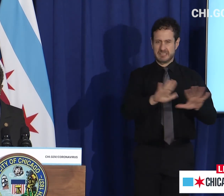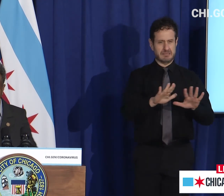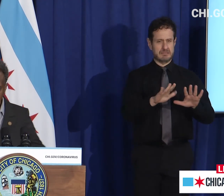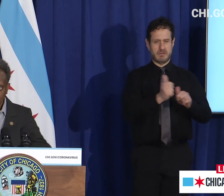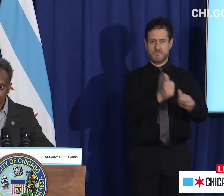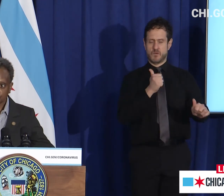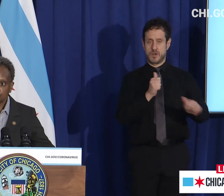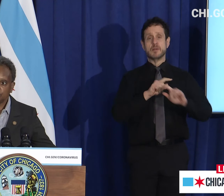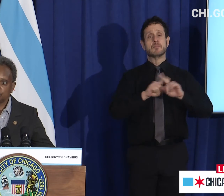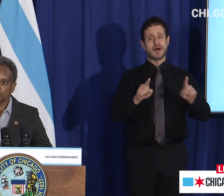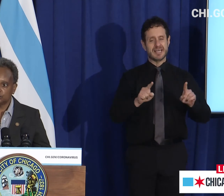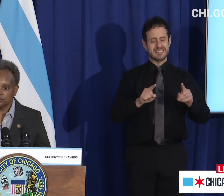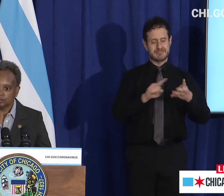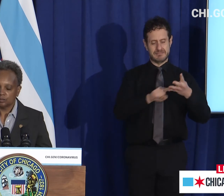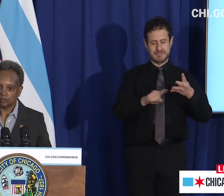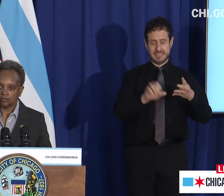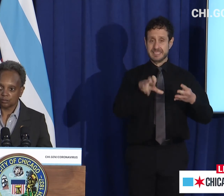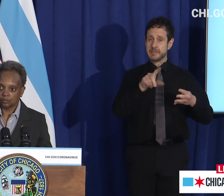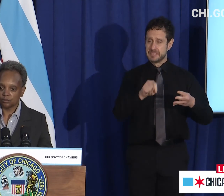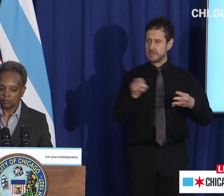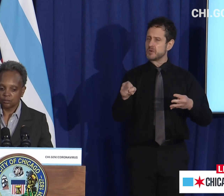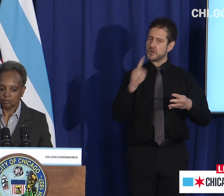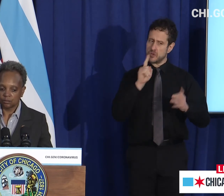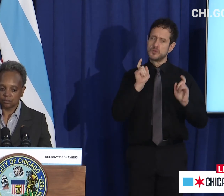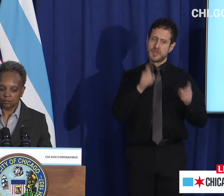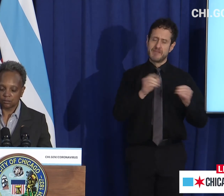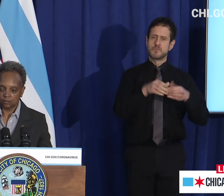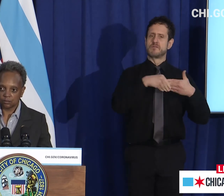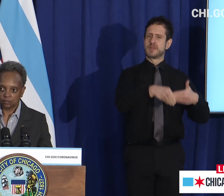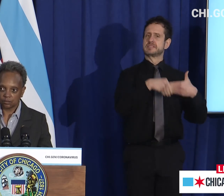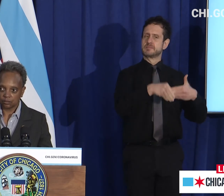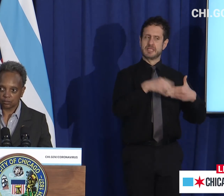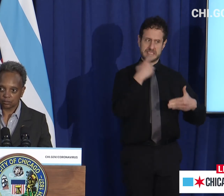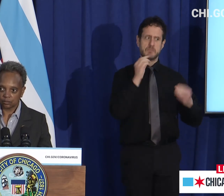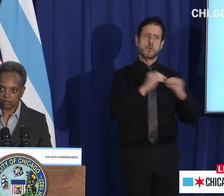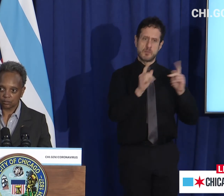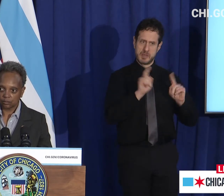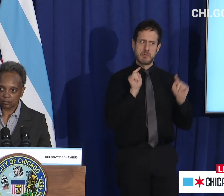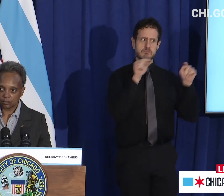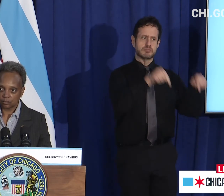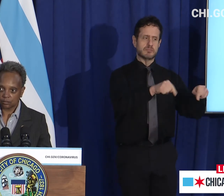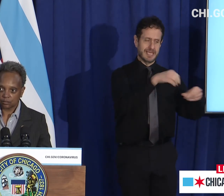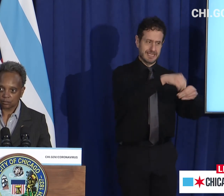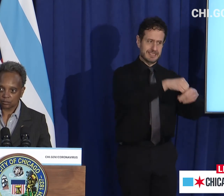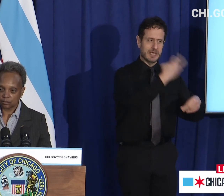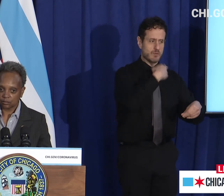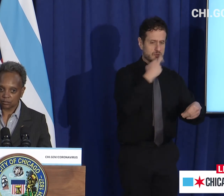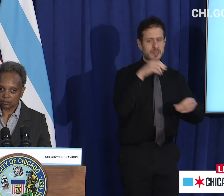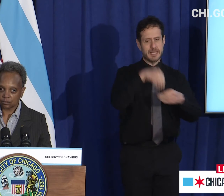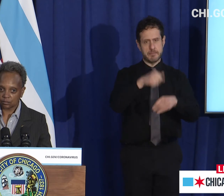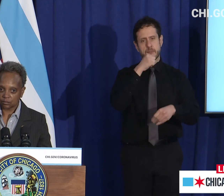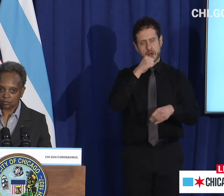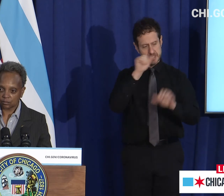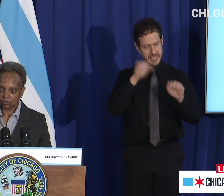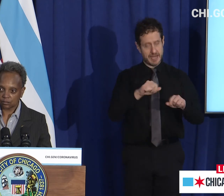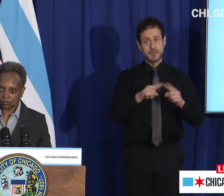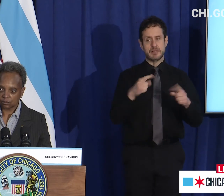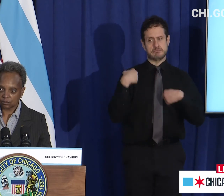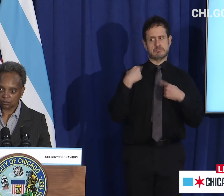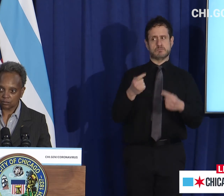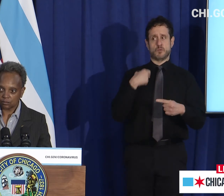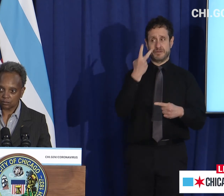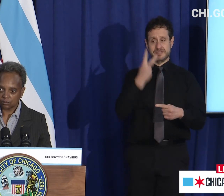But however, in late September, you did relax those indoor capacity rules. And since then, we have seen an increase, particularly